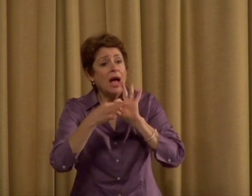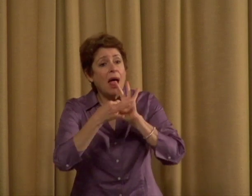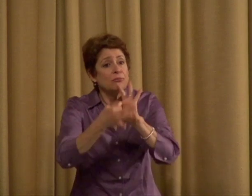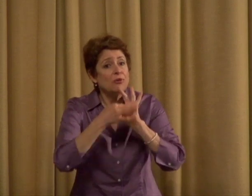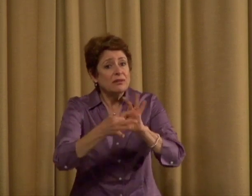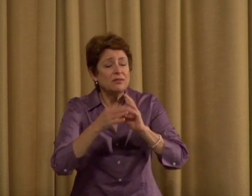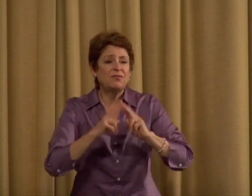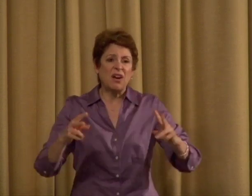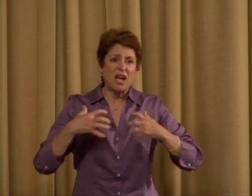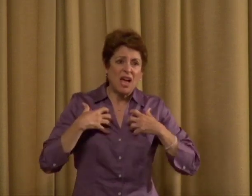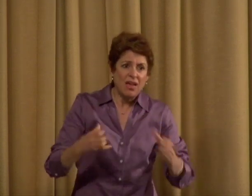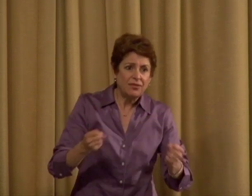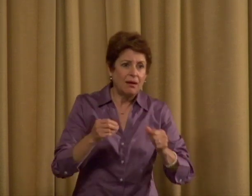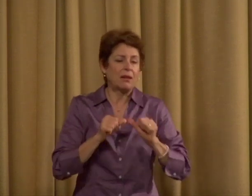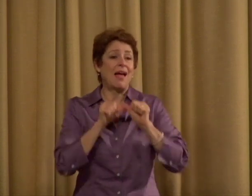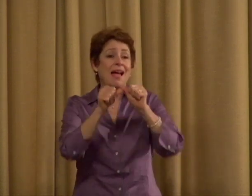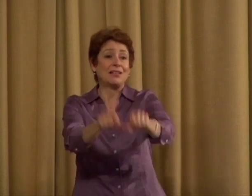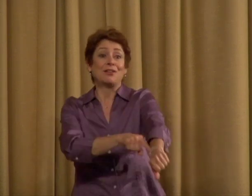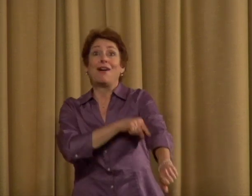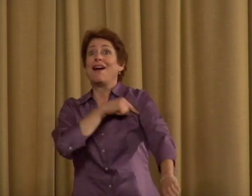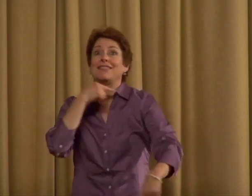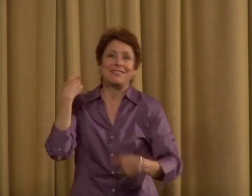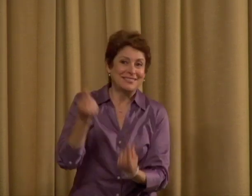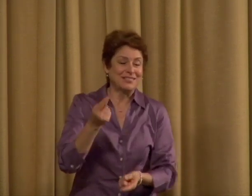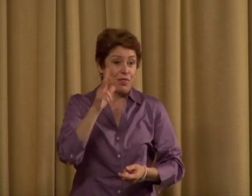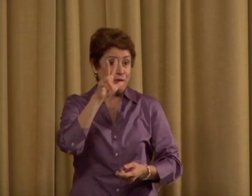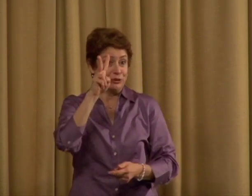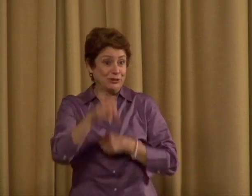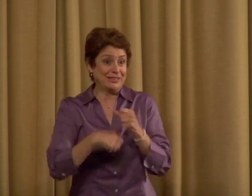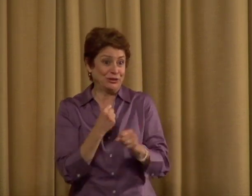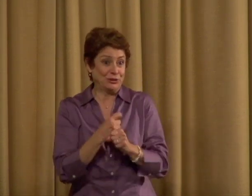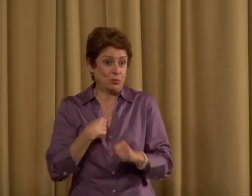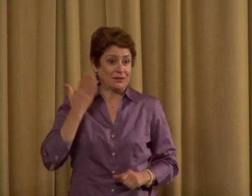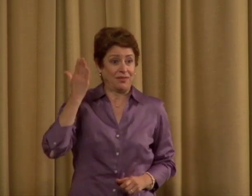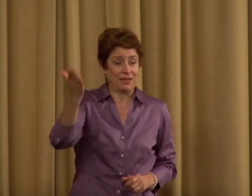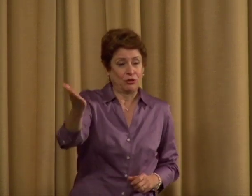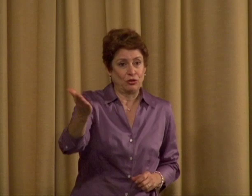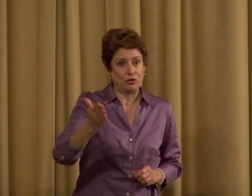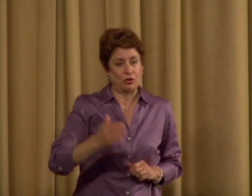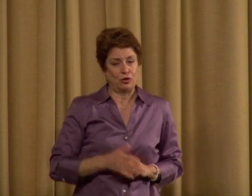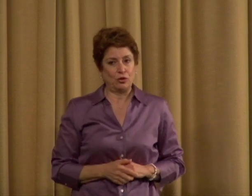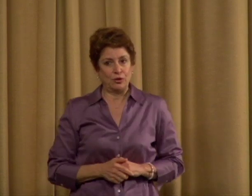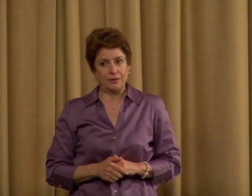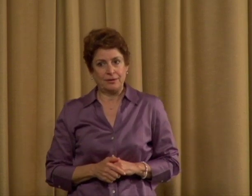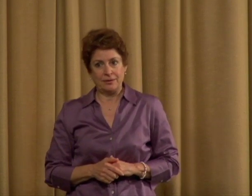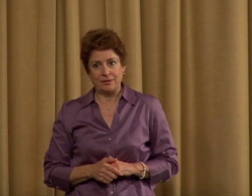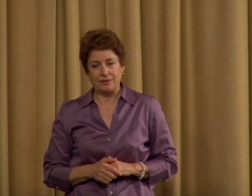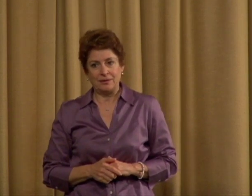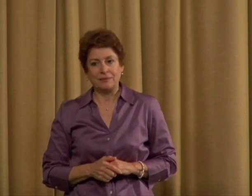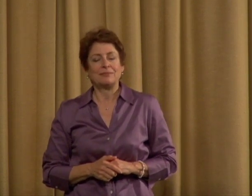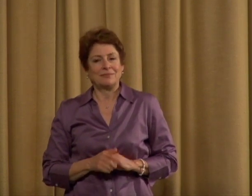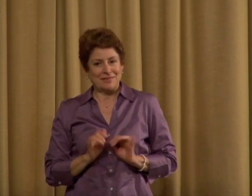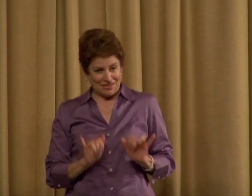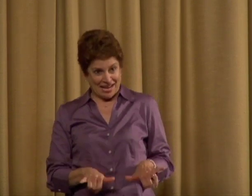wanted to collaborate, work together as a team. And it was the longevity. I was there for 32